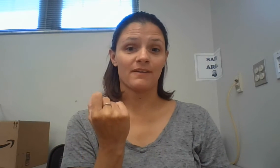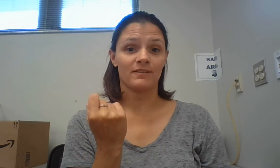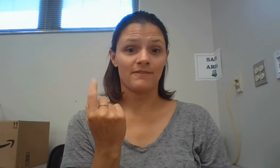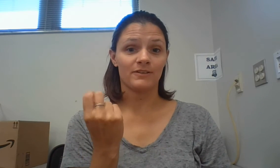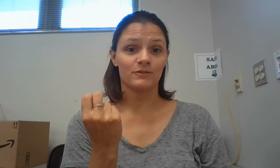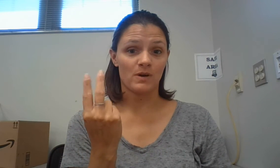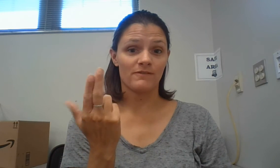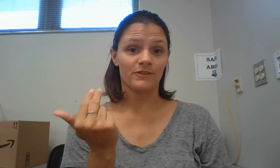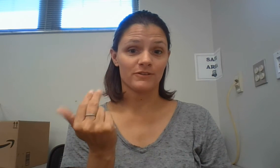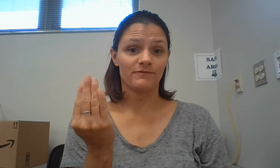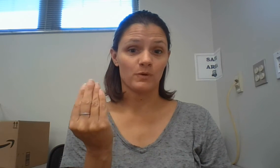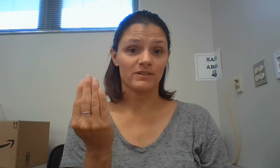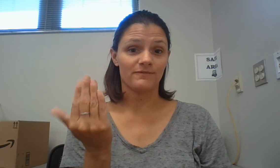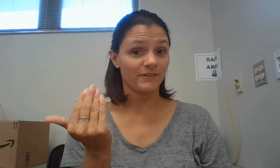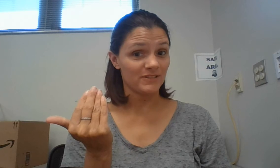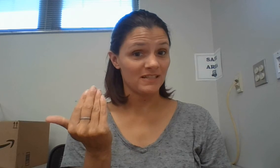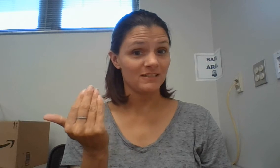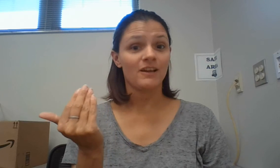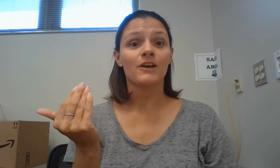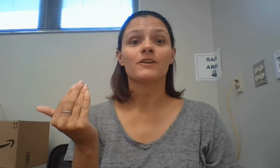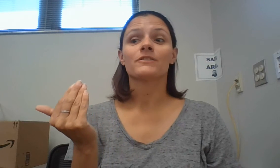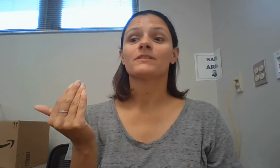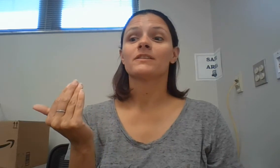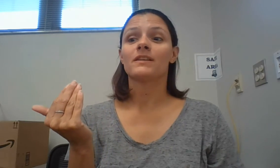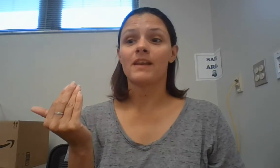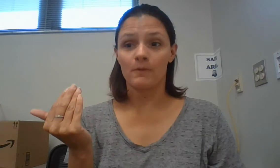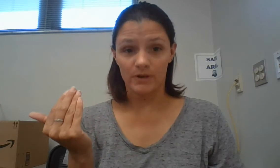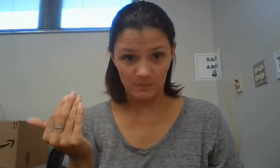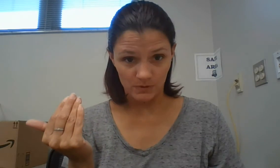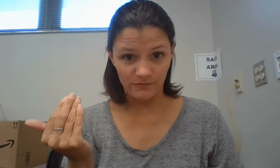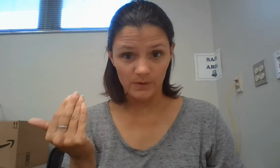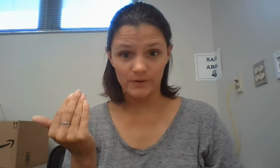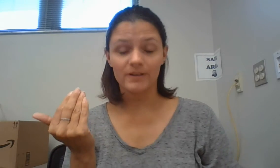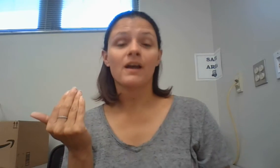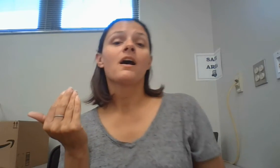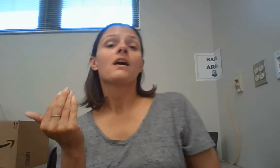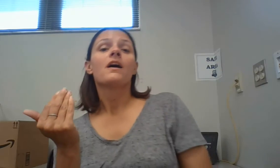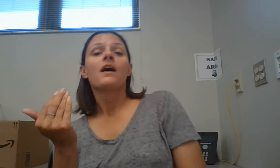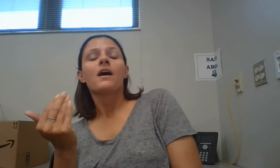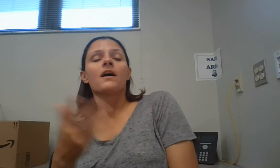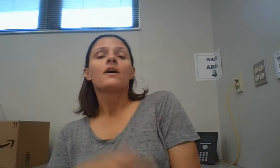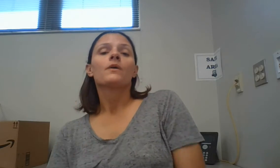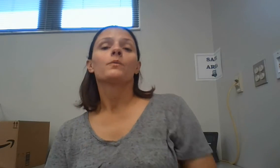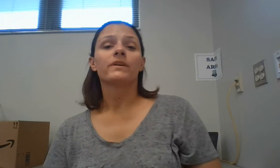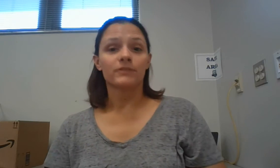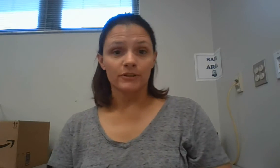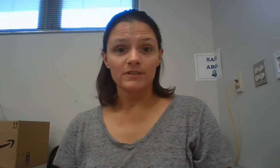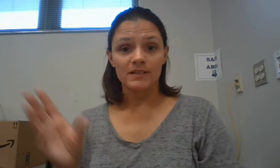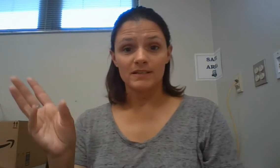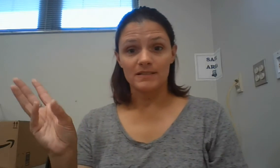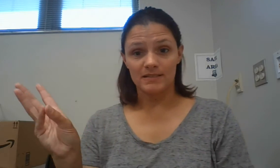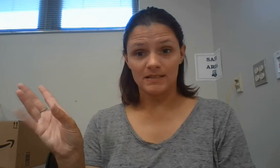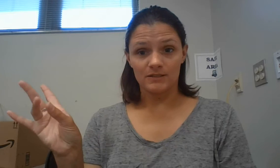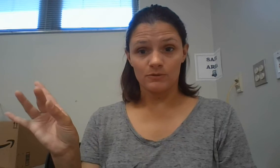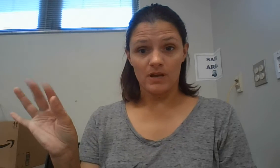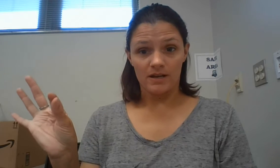for 11, 12, 13, 14, 15. Now we're going to move forward. We have learned 6 through 9.